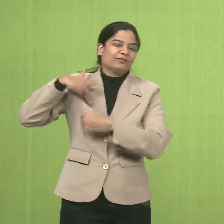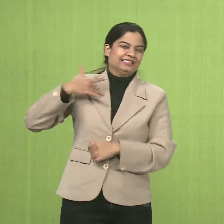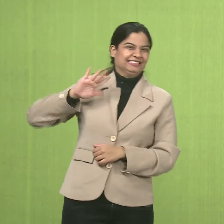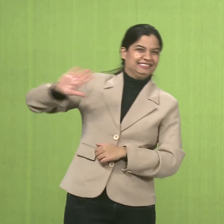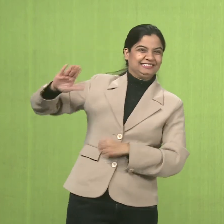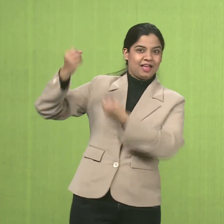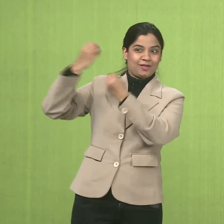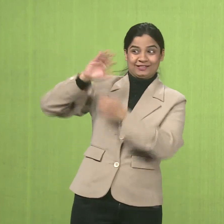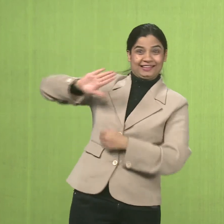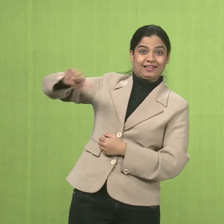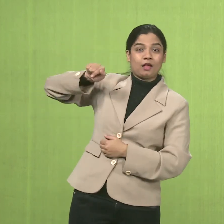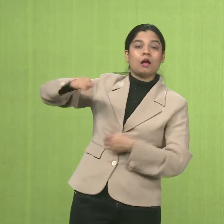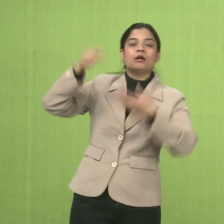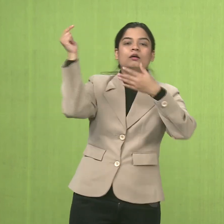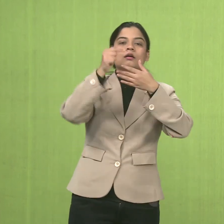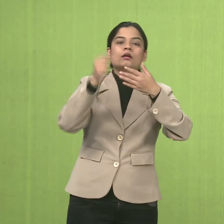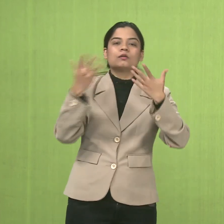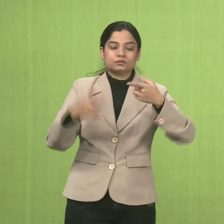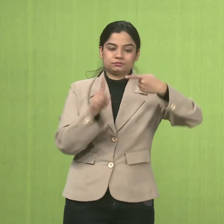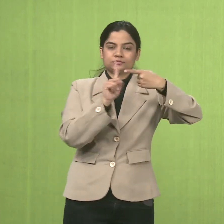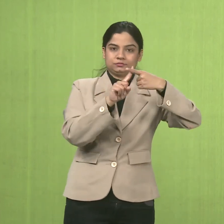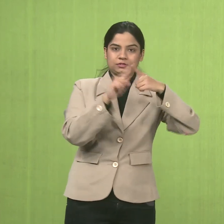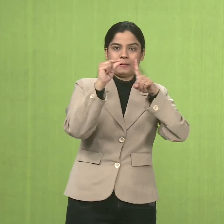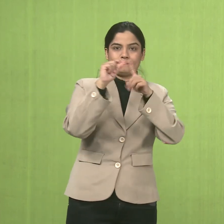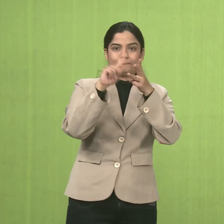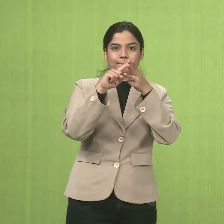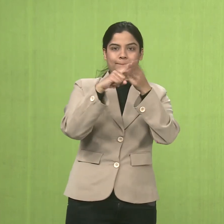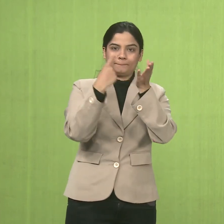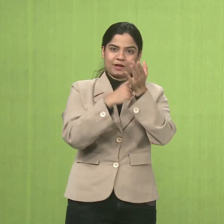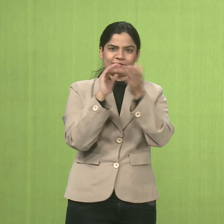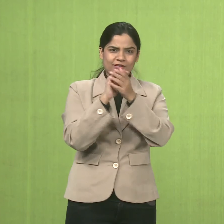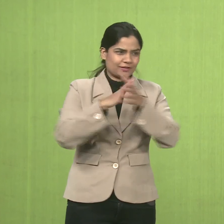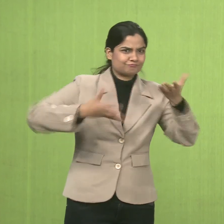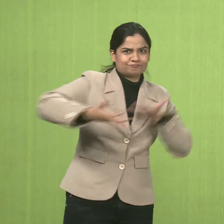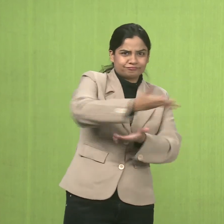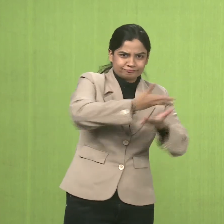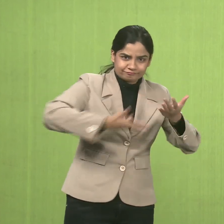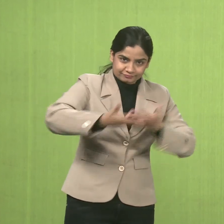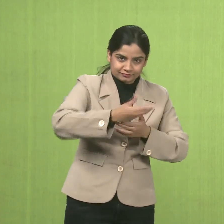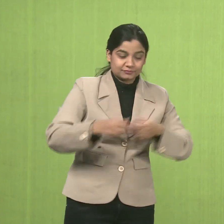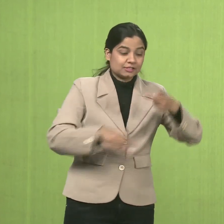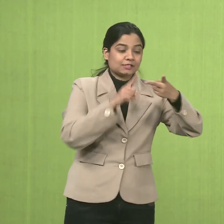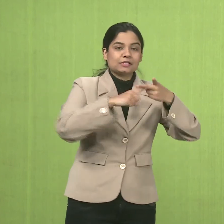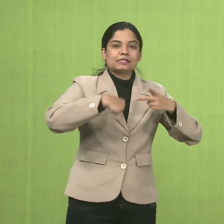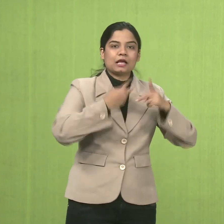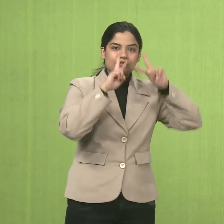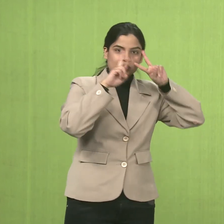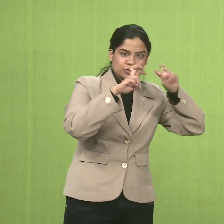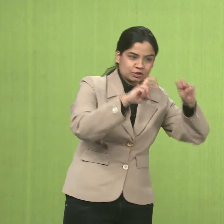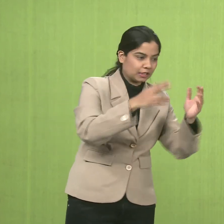With whom they do not rely? The answer is, the first was peers, the second was printed